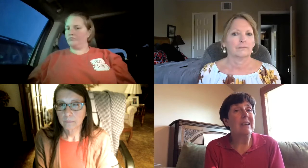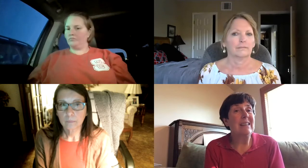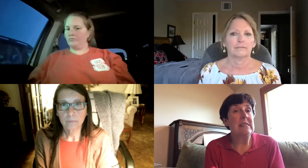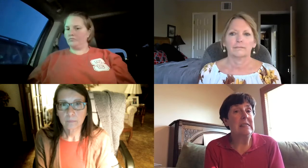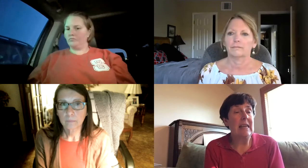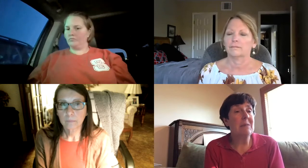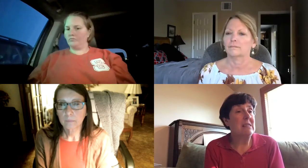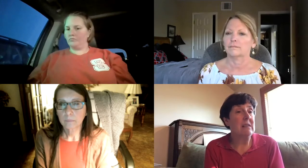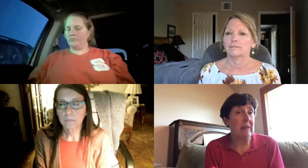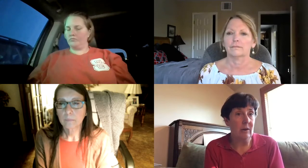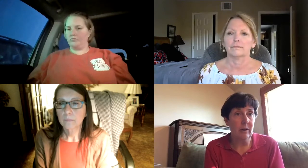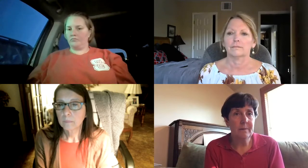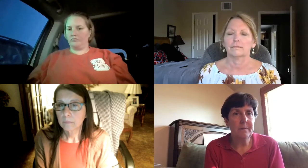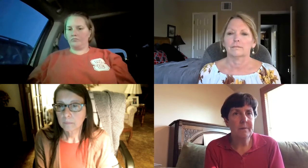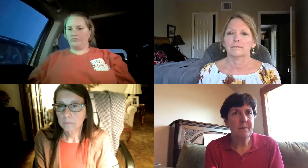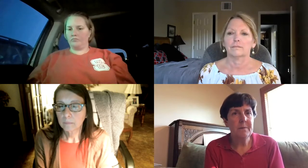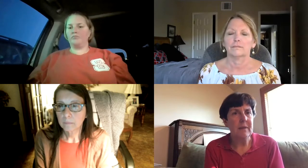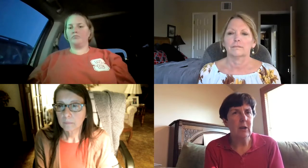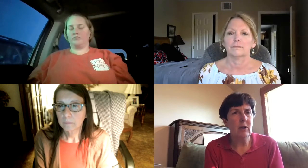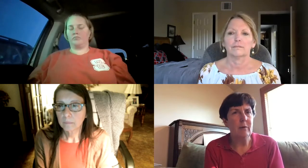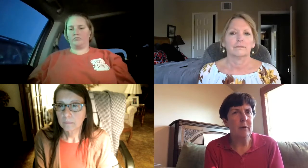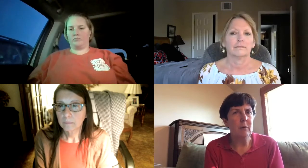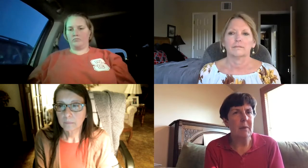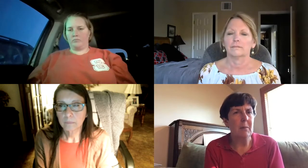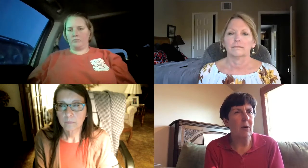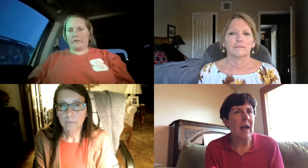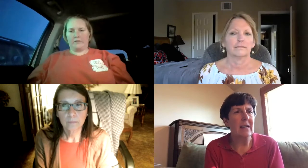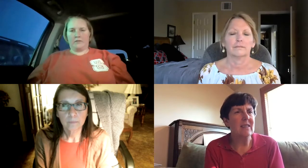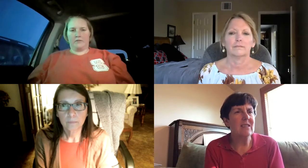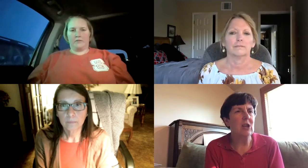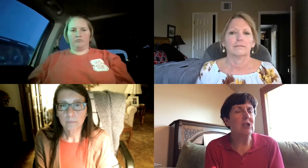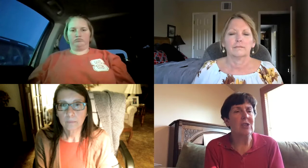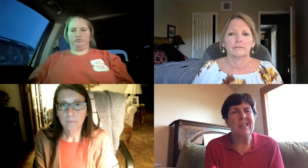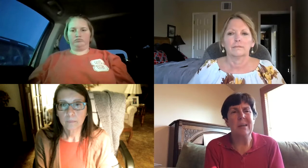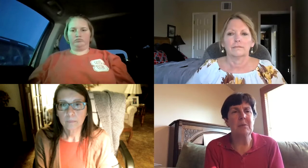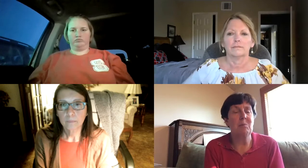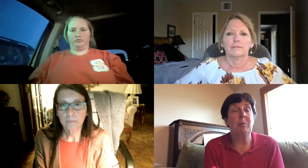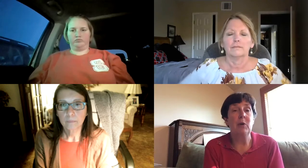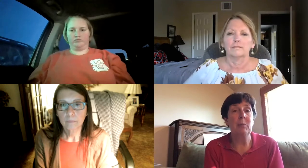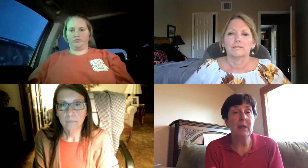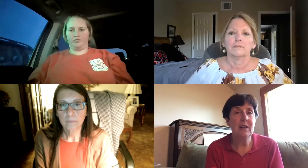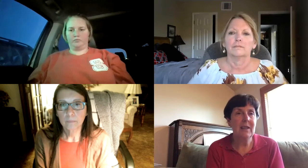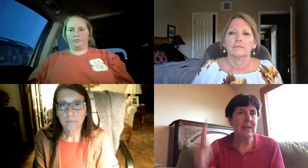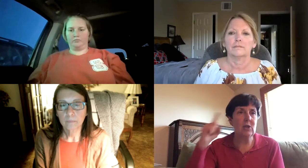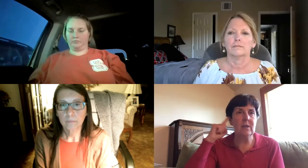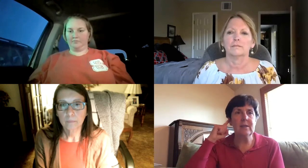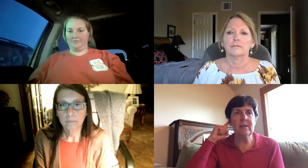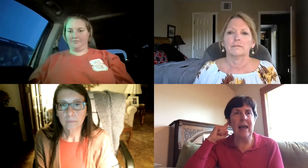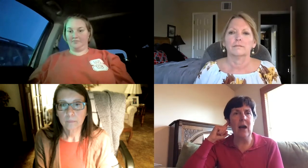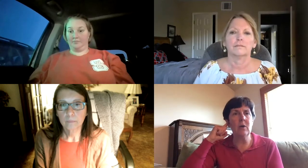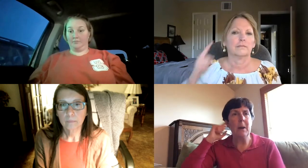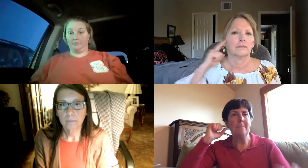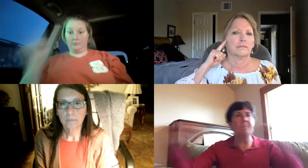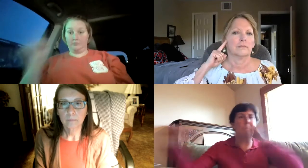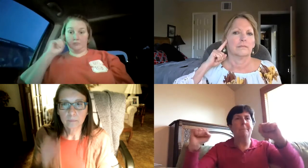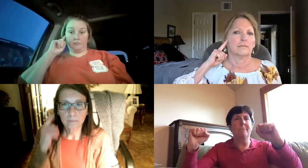Loud is the same as thunder. I don't know if you remember that. It's also the same as boom. It's just